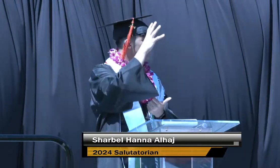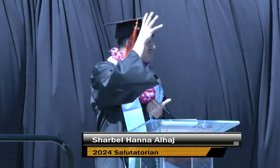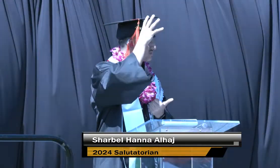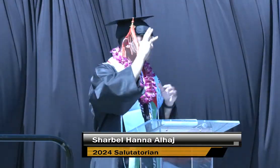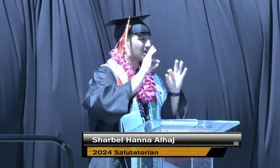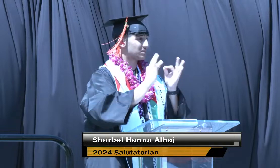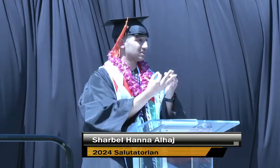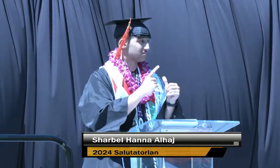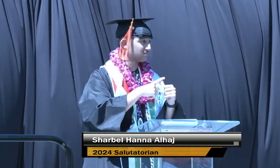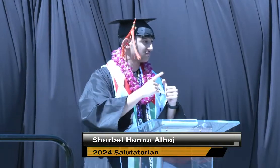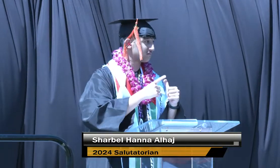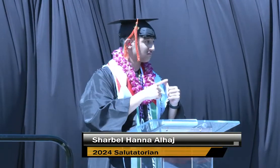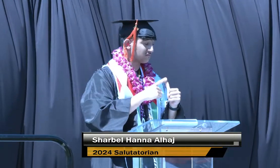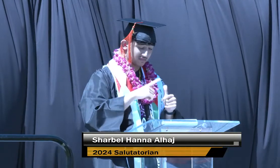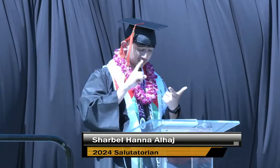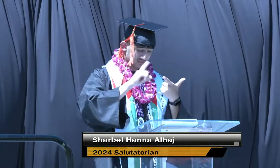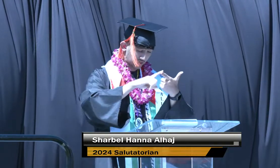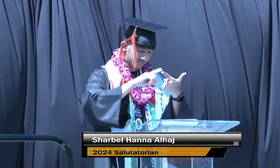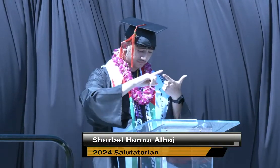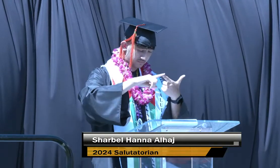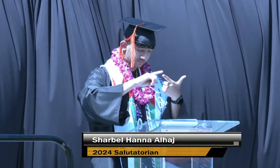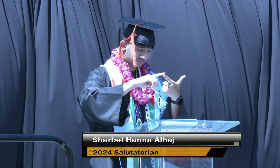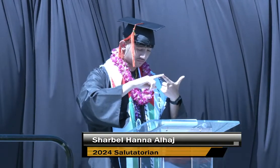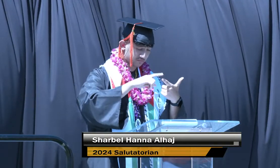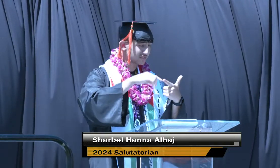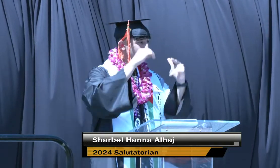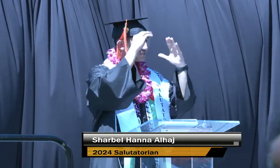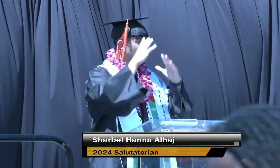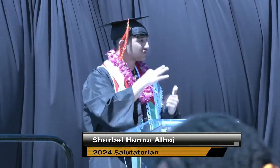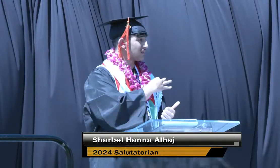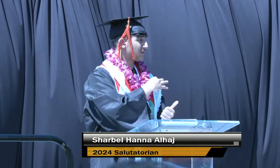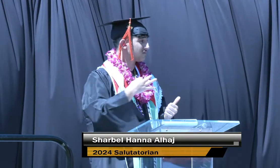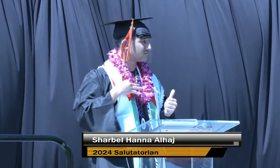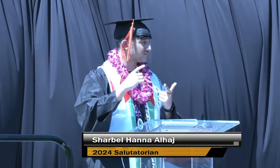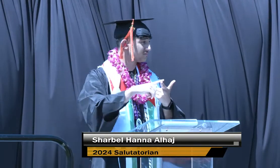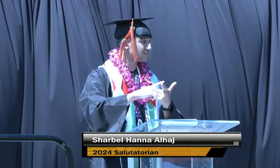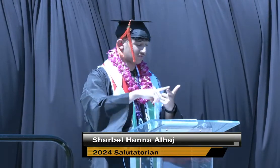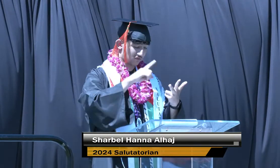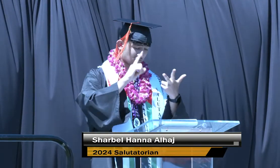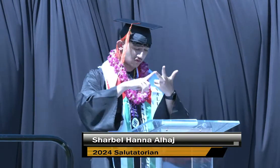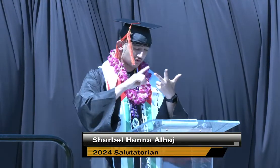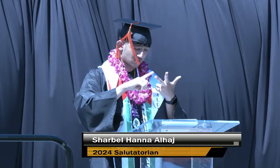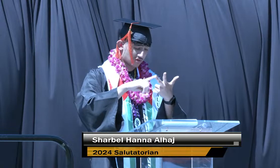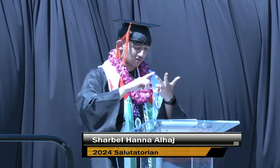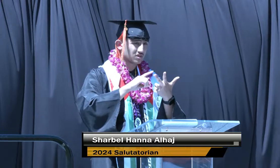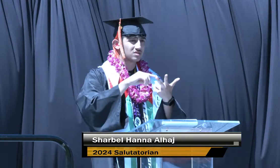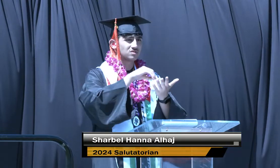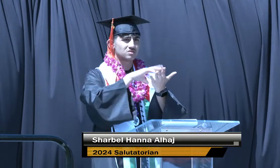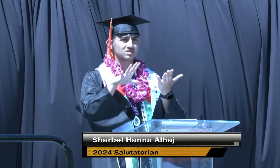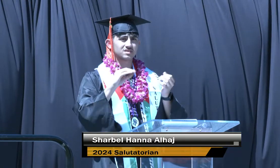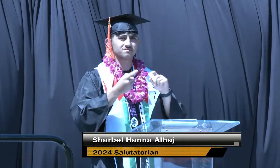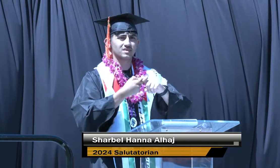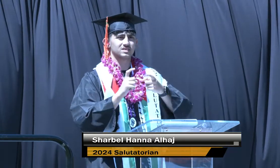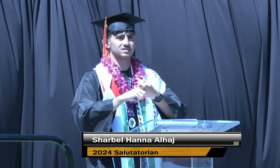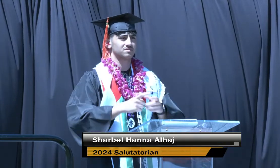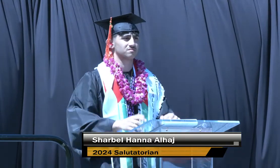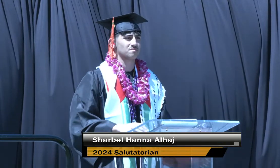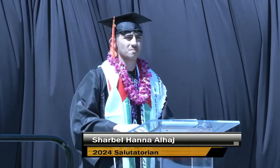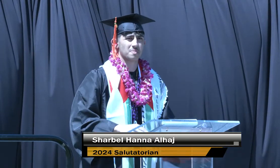things, if it weren't for them, I wouldn't be here, like my parents, my teachers, the staff, the students,